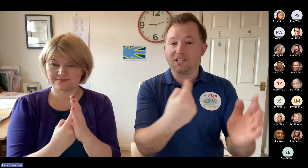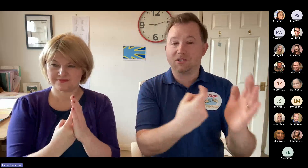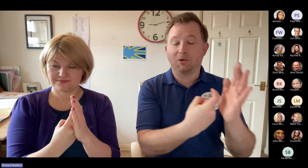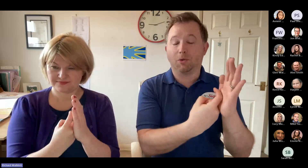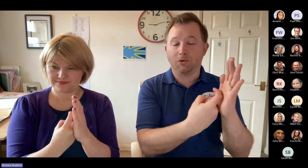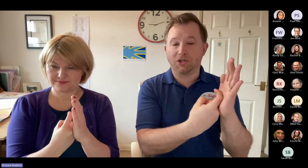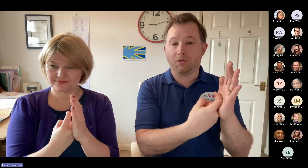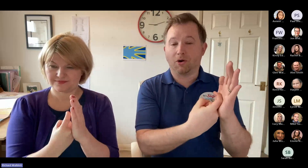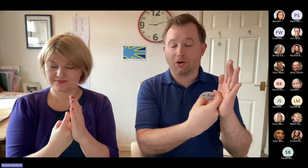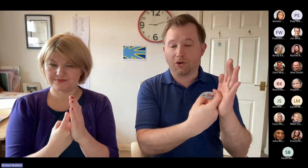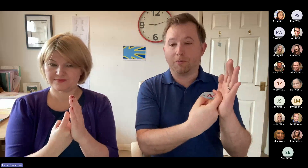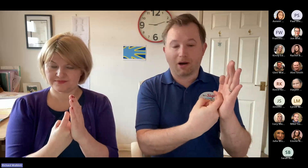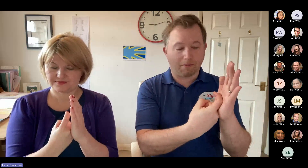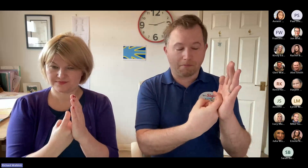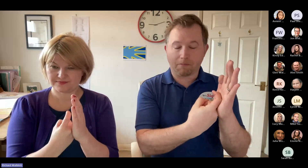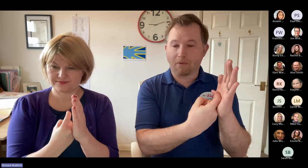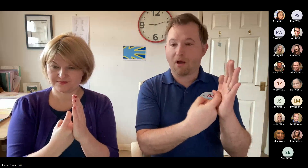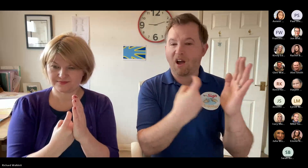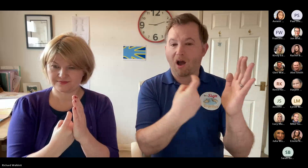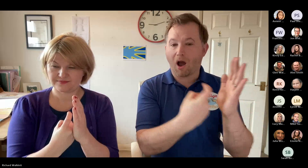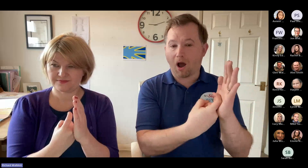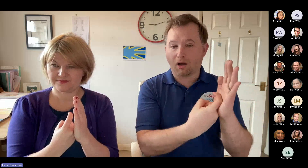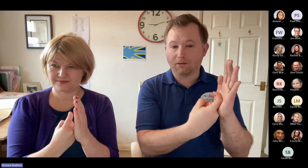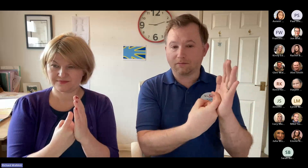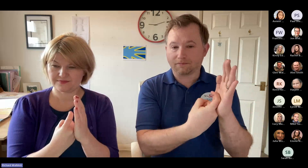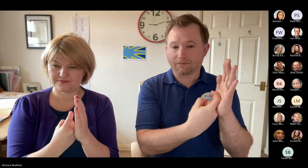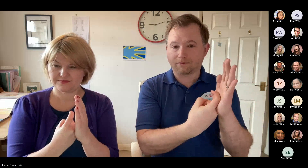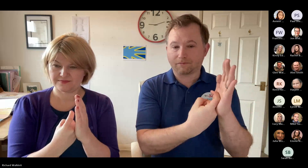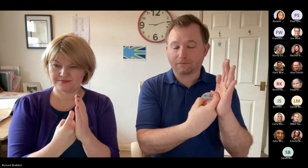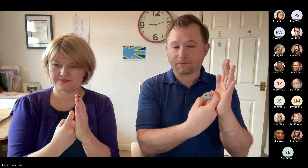pointing towards you on your palm. R.